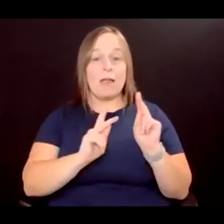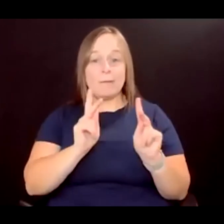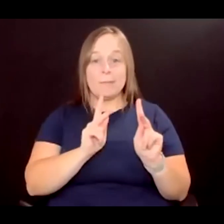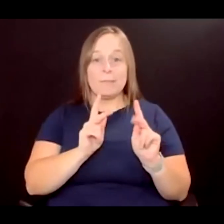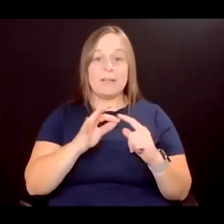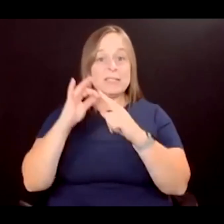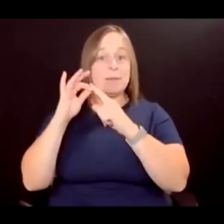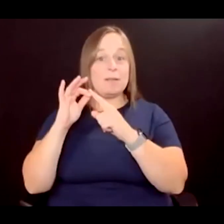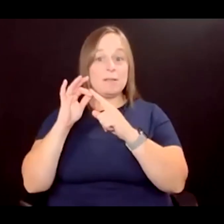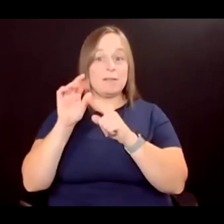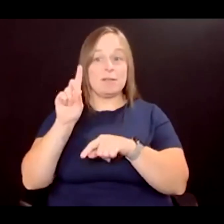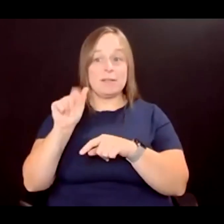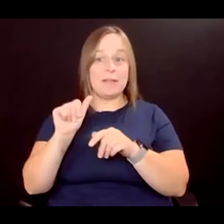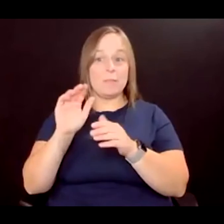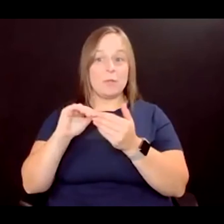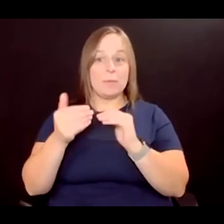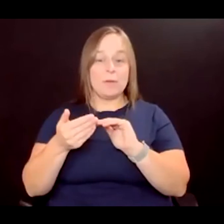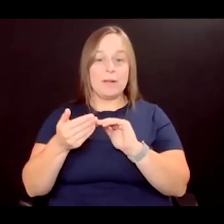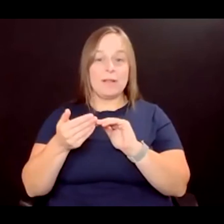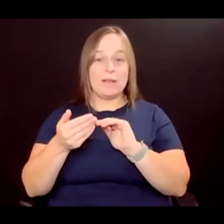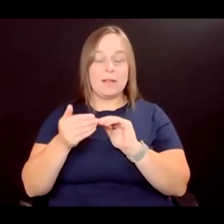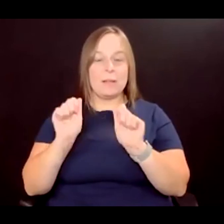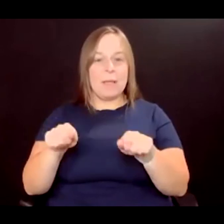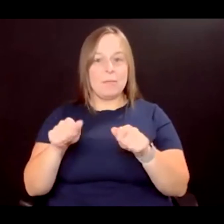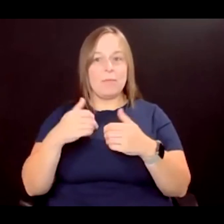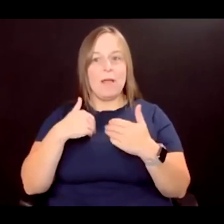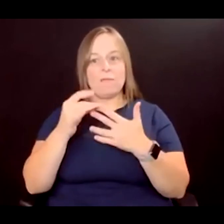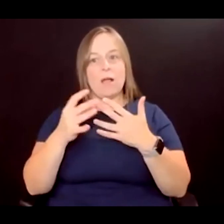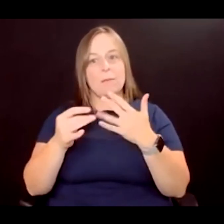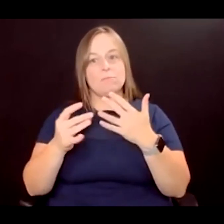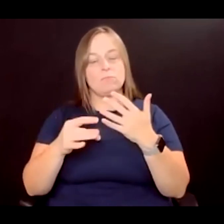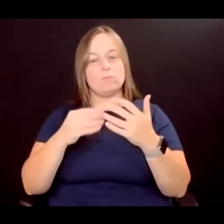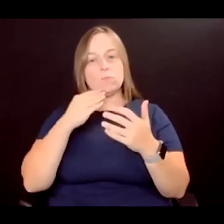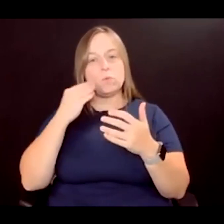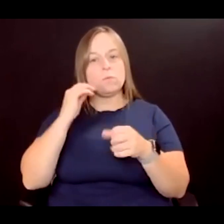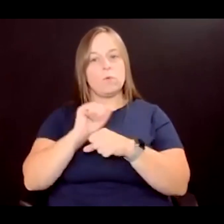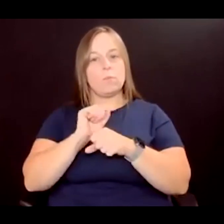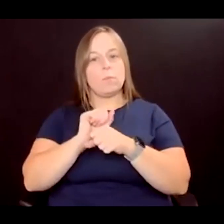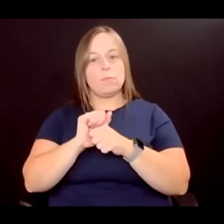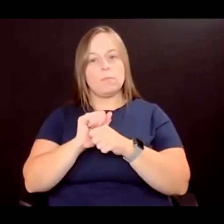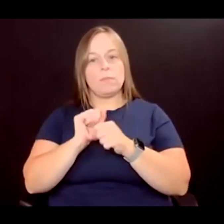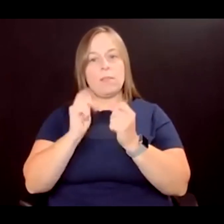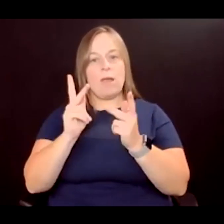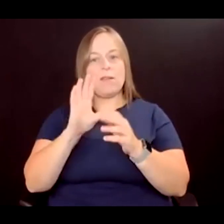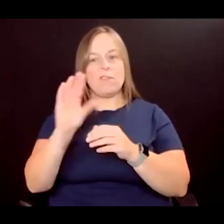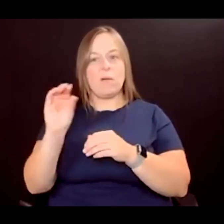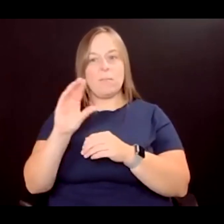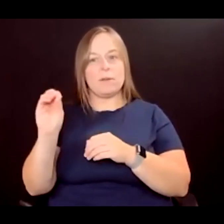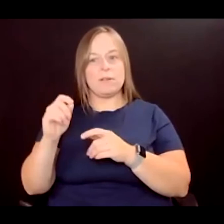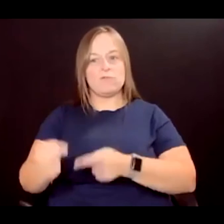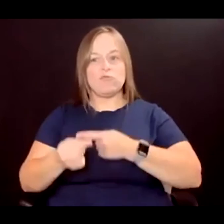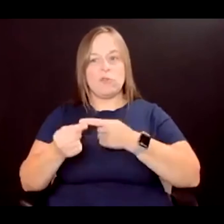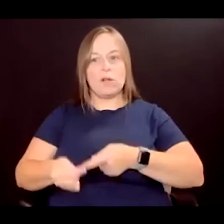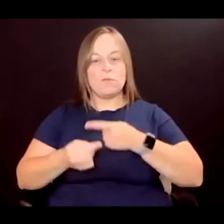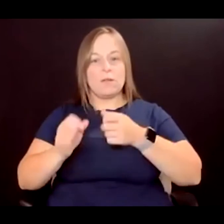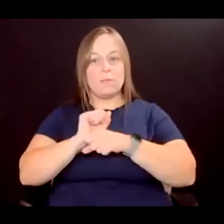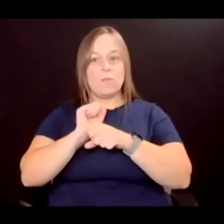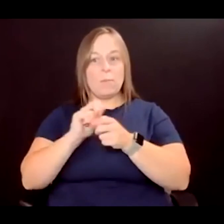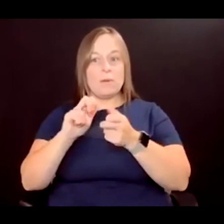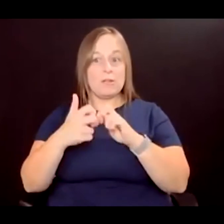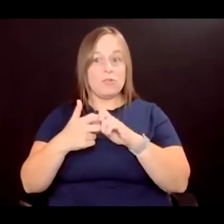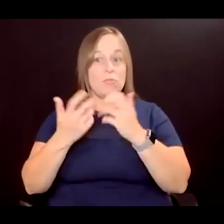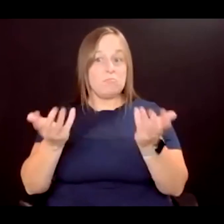livability is, everything's gonna funnel underneath there for me. What am I gonna do about it? I'll just rip them down and put up new